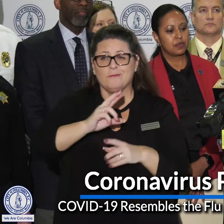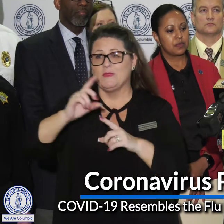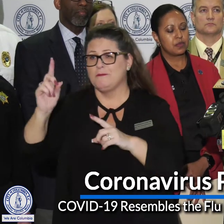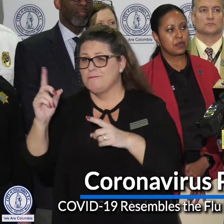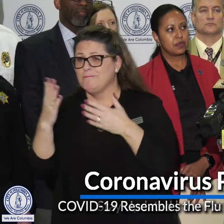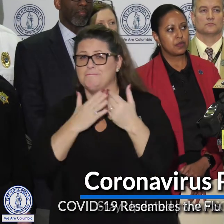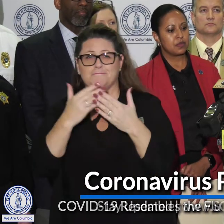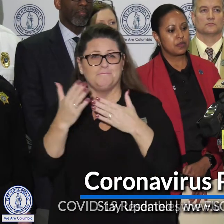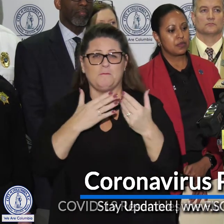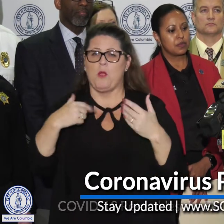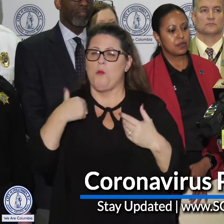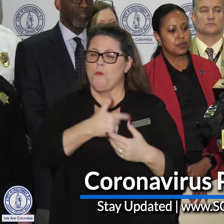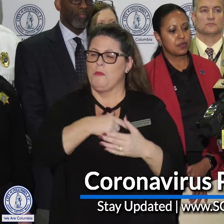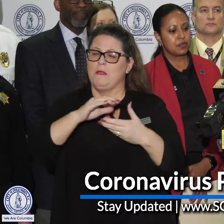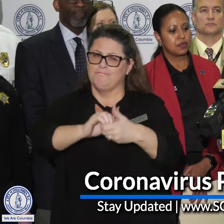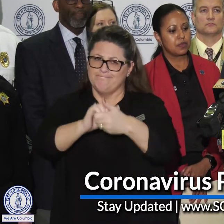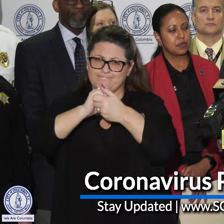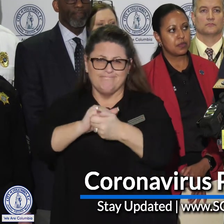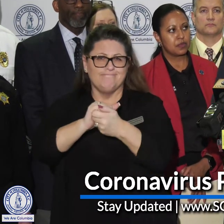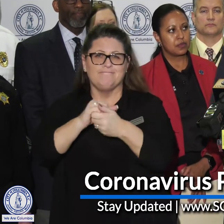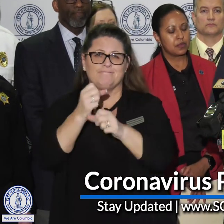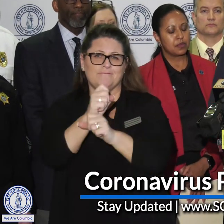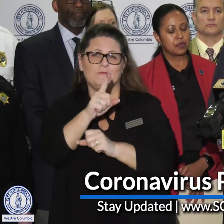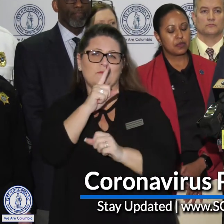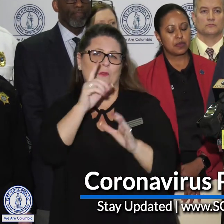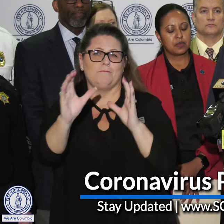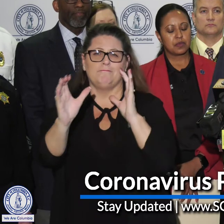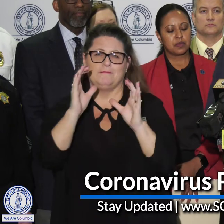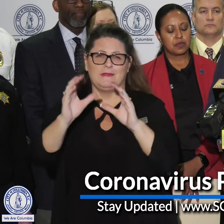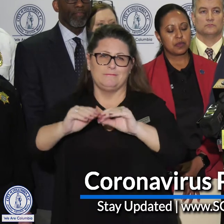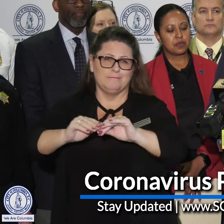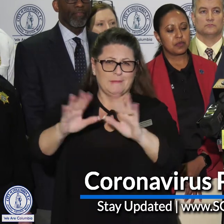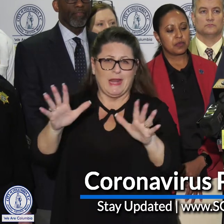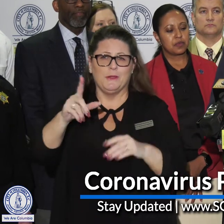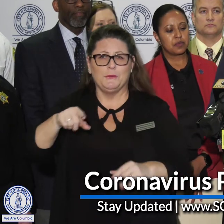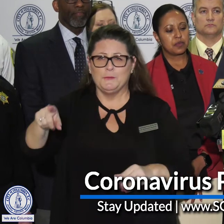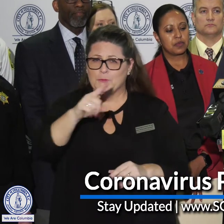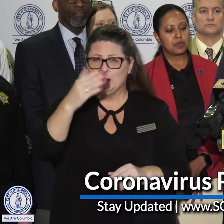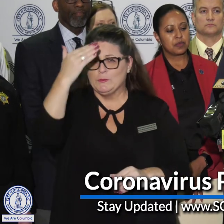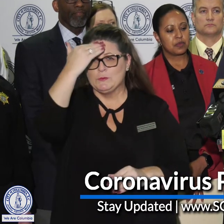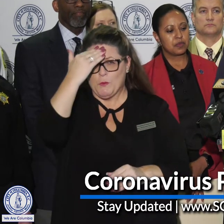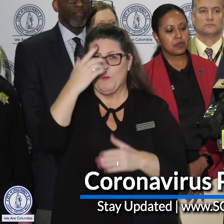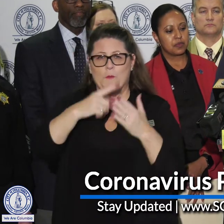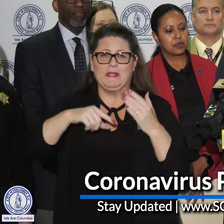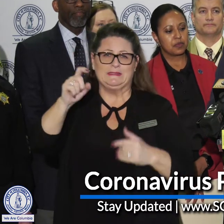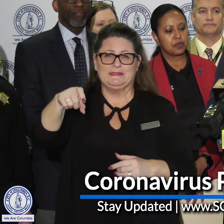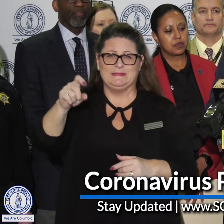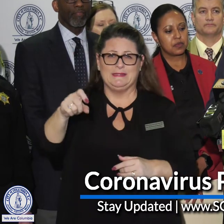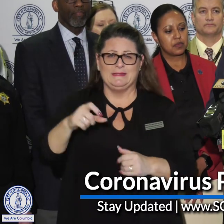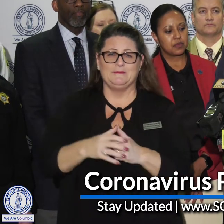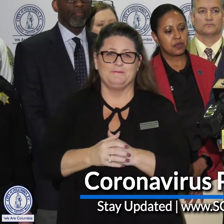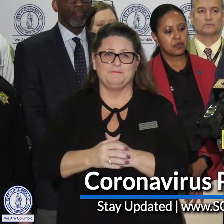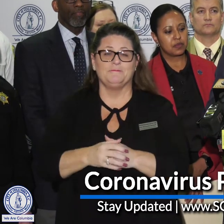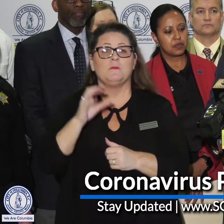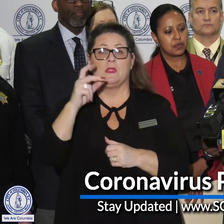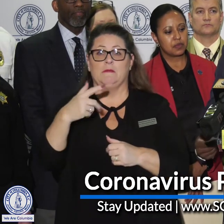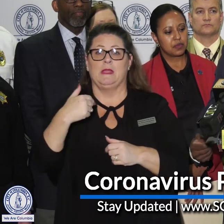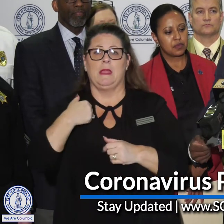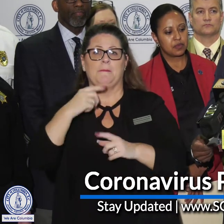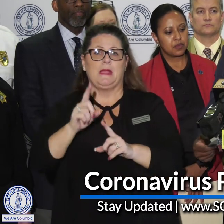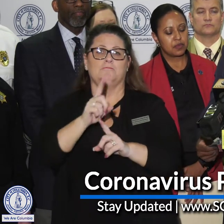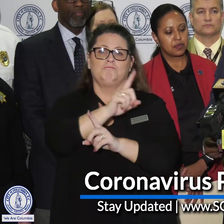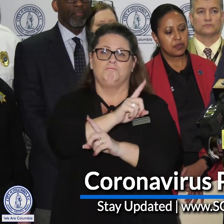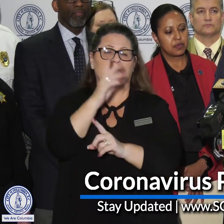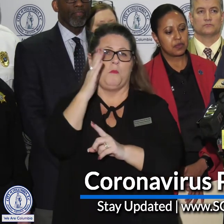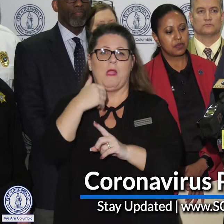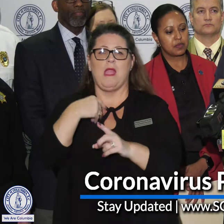roles, we're working together and communicating to make sure that the people of the Midlands have their needs met. I'm going to step aside, and we're going to have a very